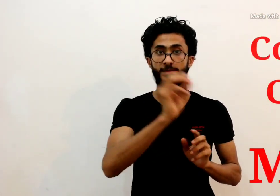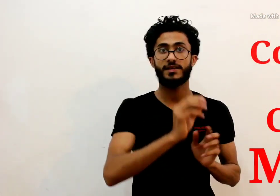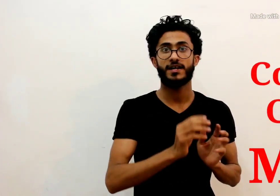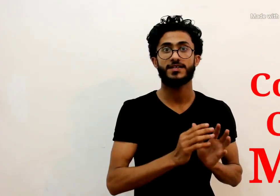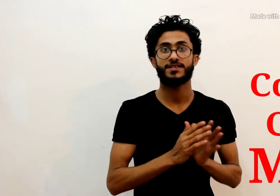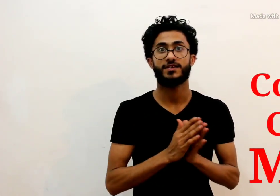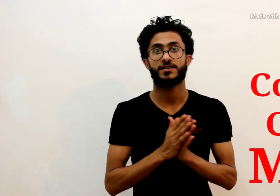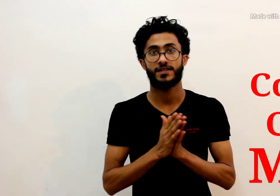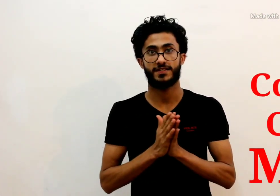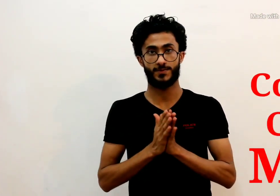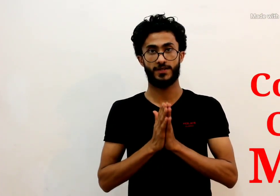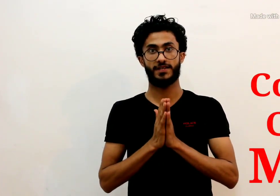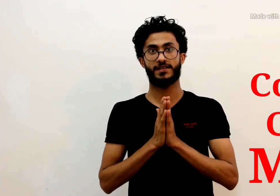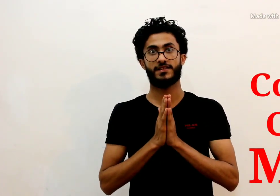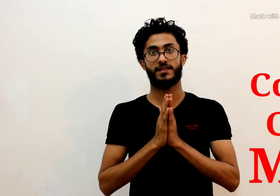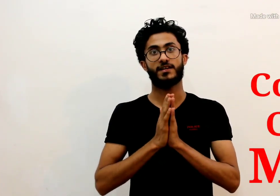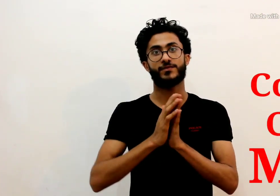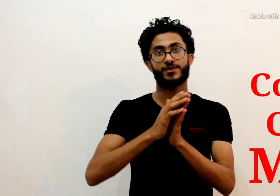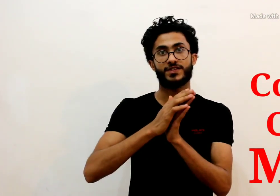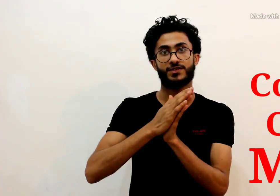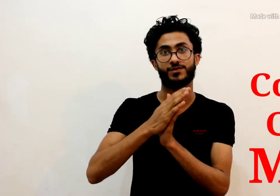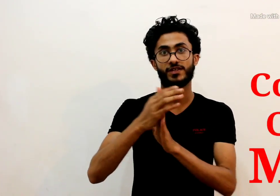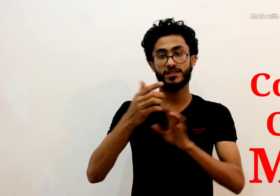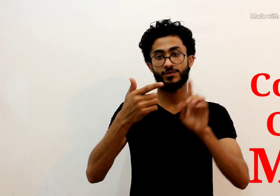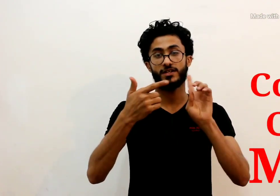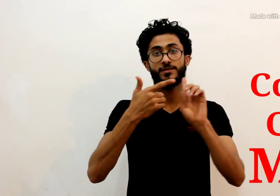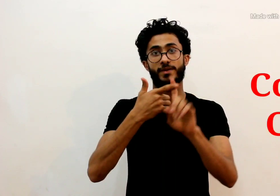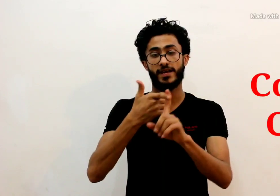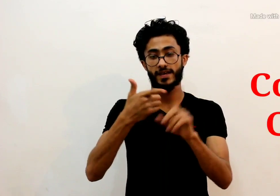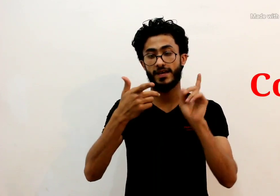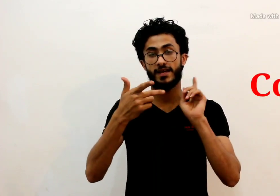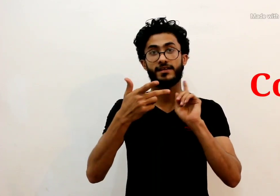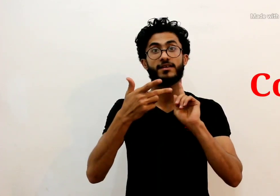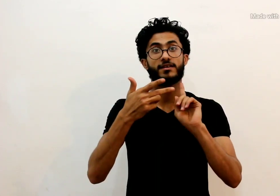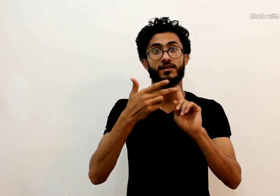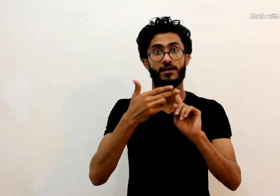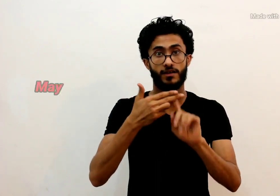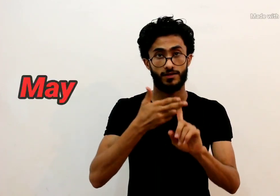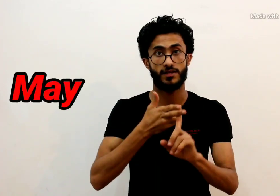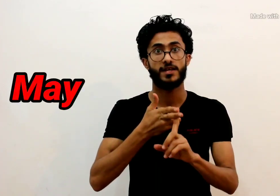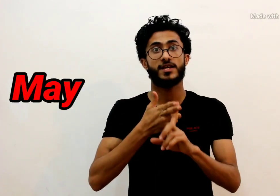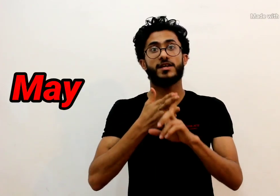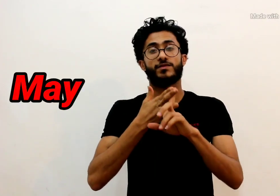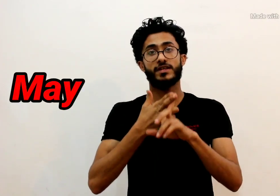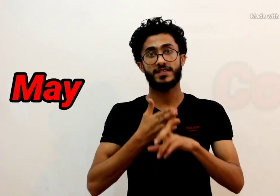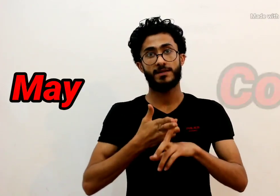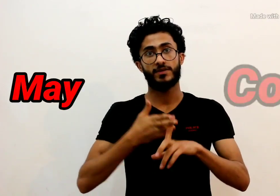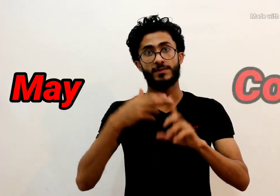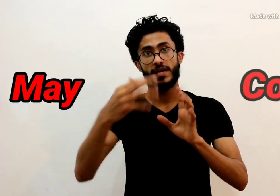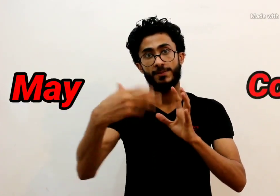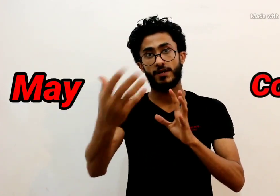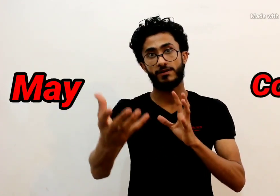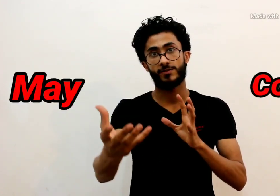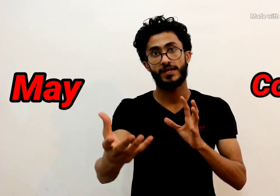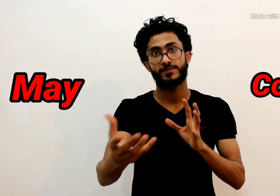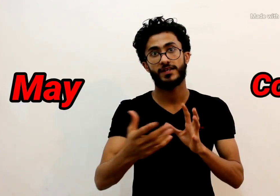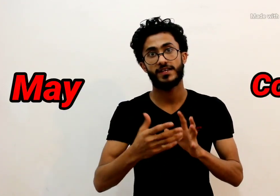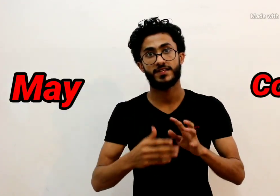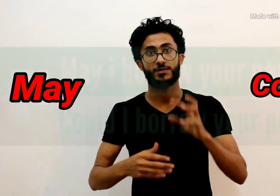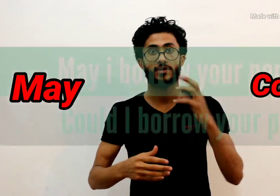me guys start explaining the first two things which are may and could. For example, may I borrow your pen please, or could